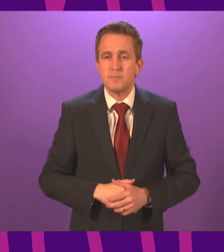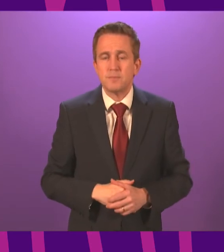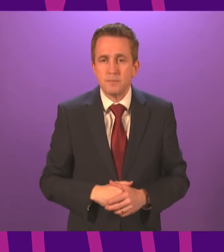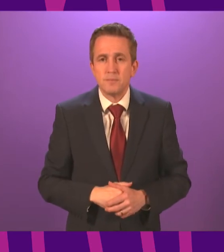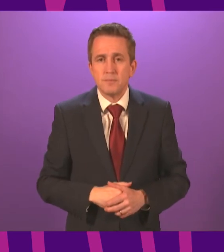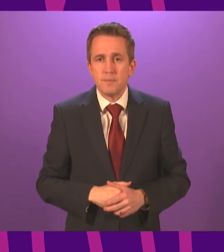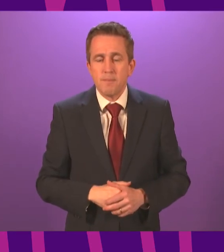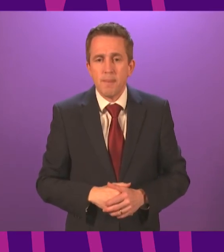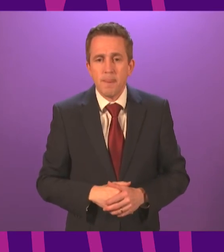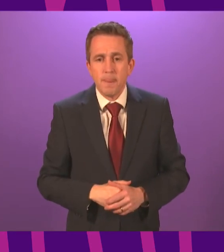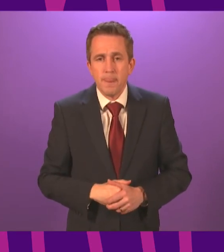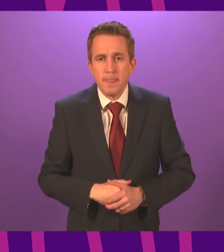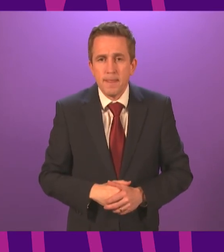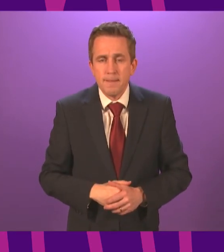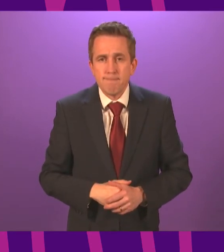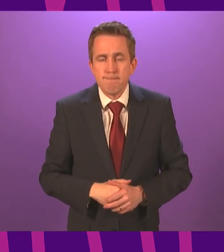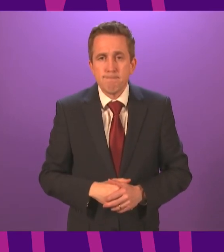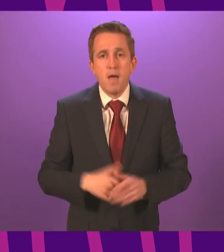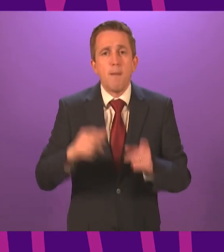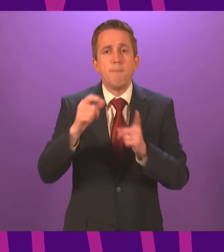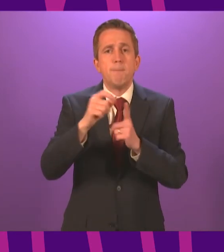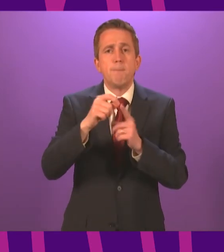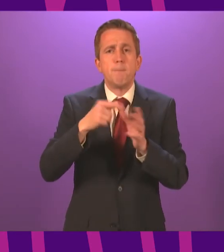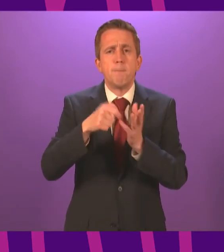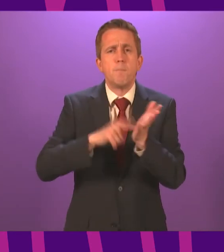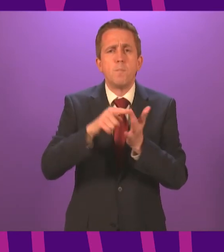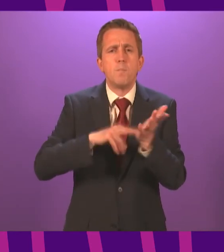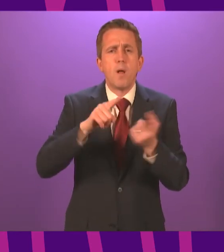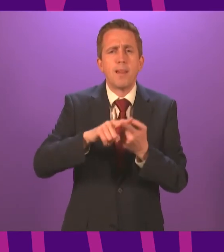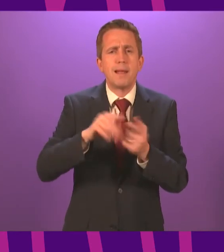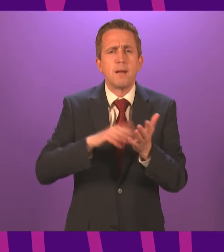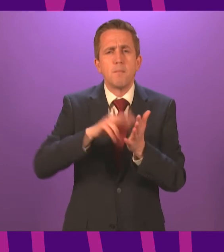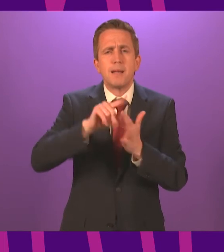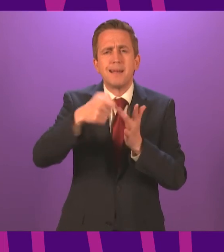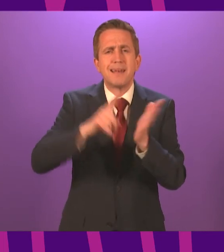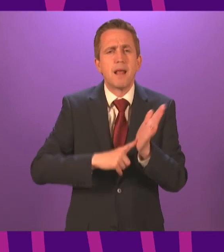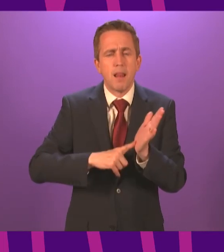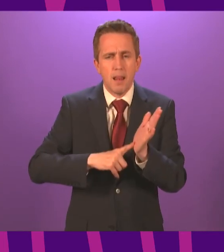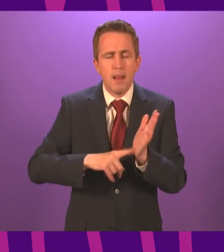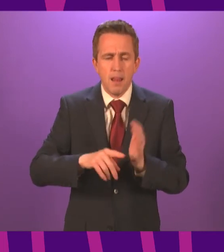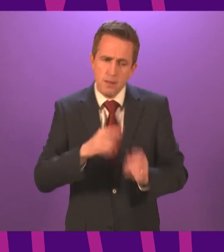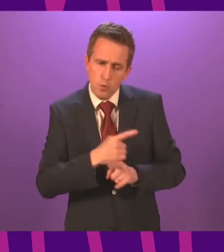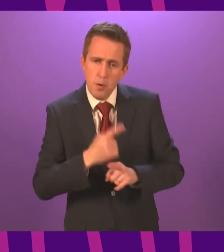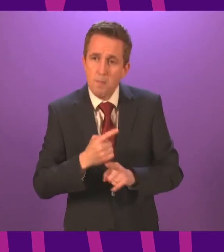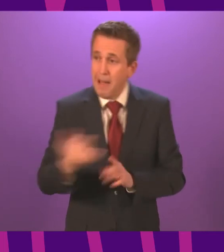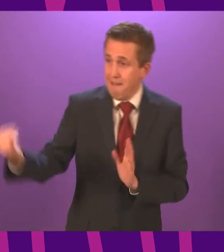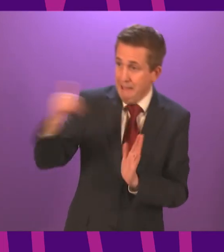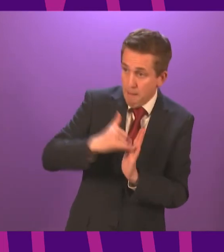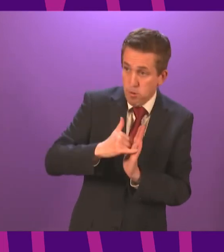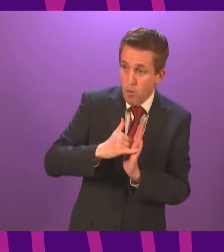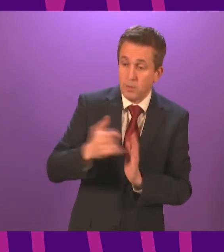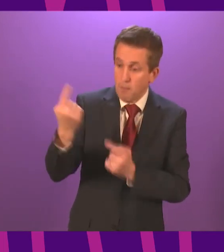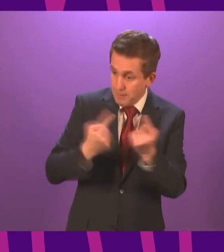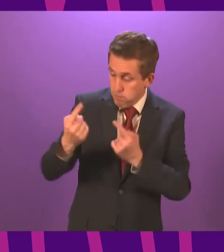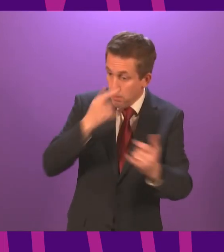And can I turn to a point that was raised by Pauline McNeill, and that is an issue of airport testing. What I can assure the member of is that this is a piece of work that